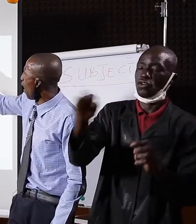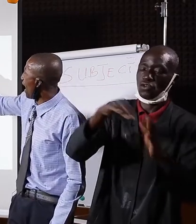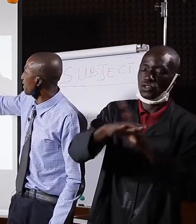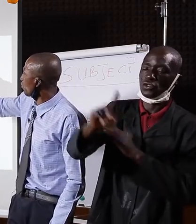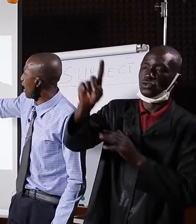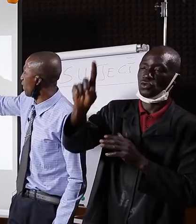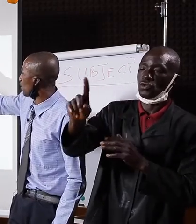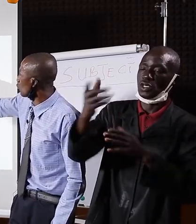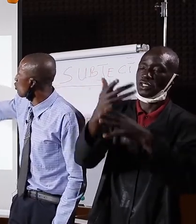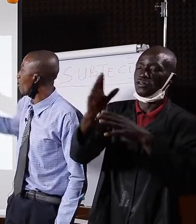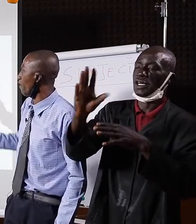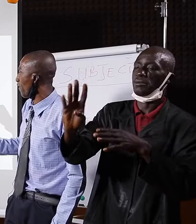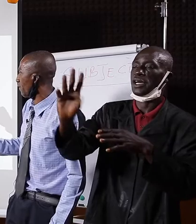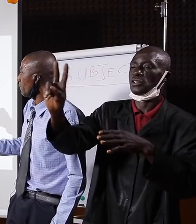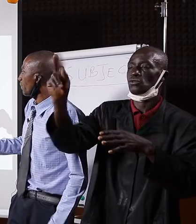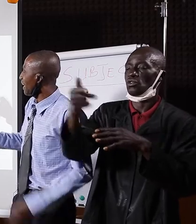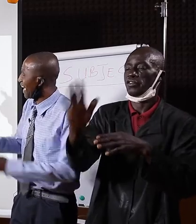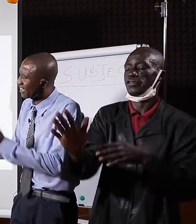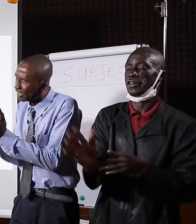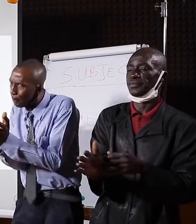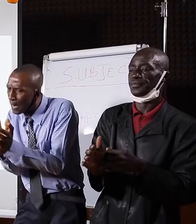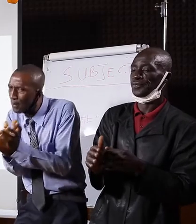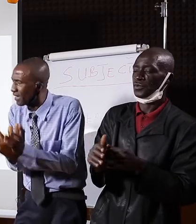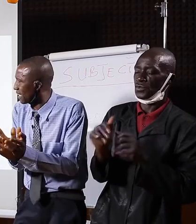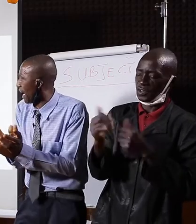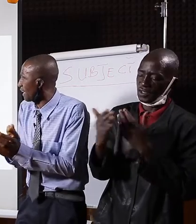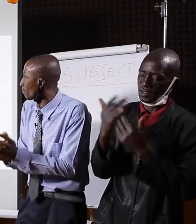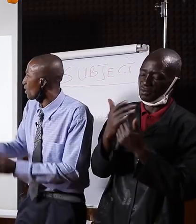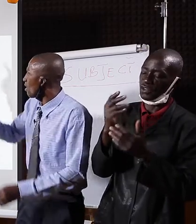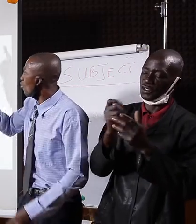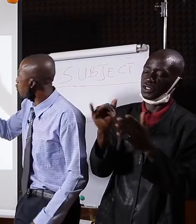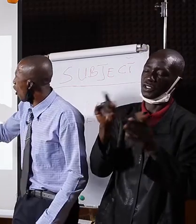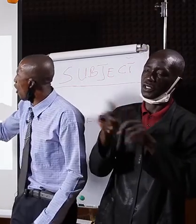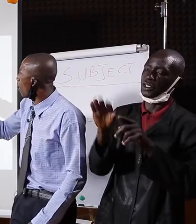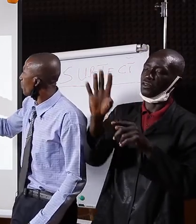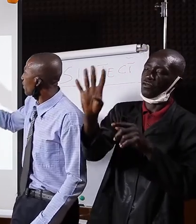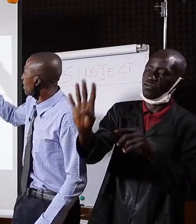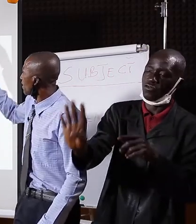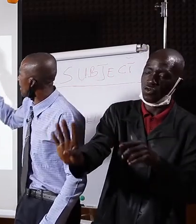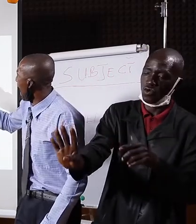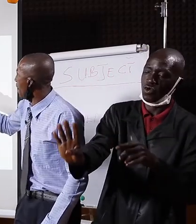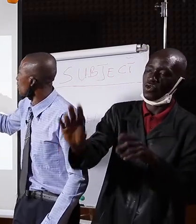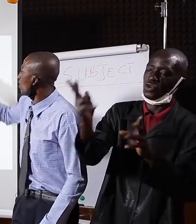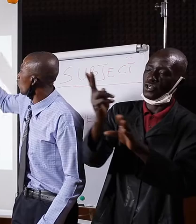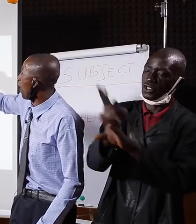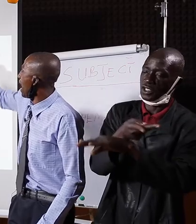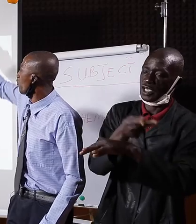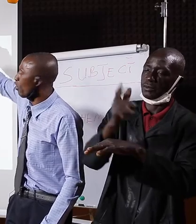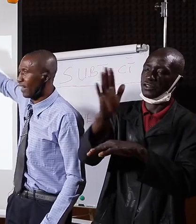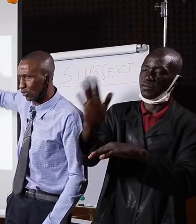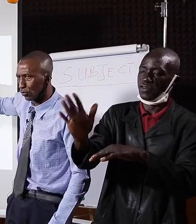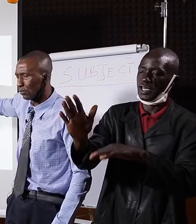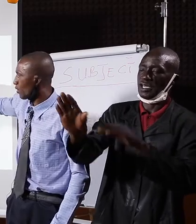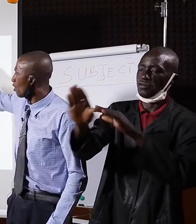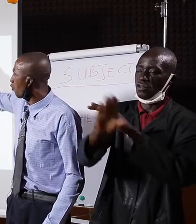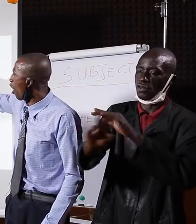into 1 divided by 2 over 5 can simply be written as 4 times 5